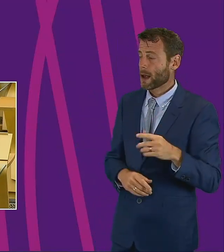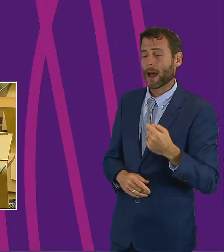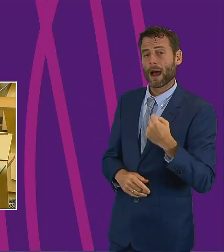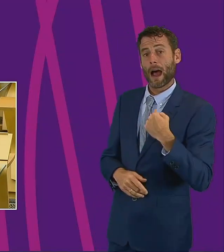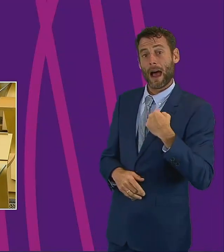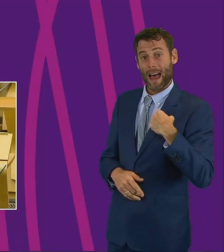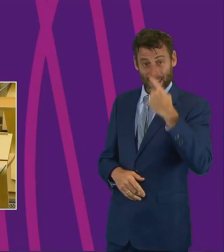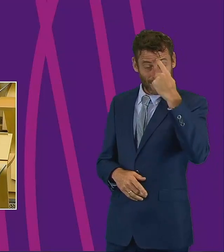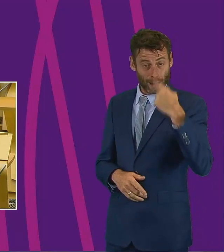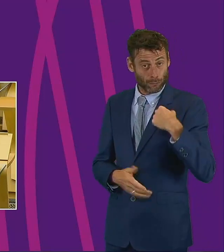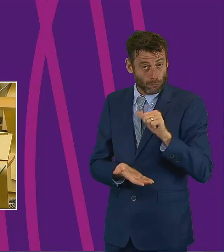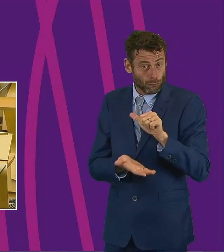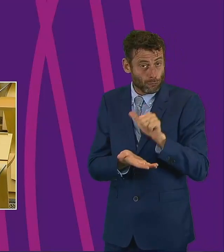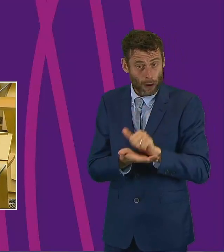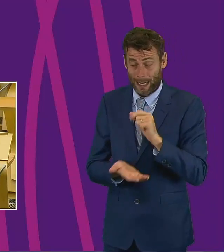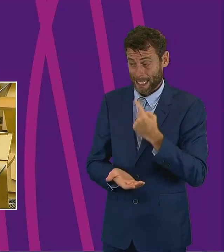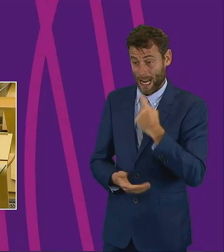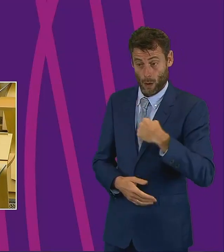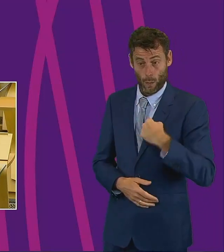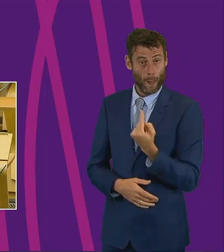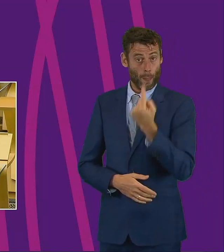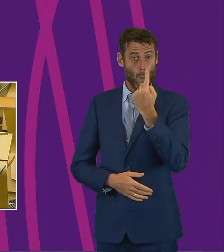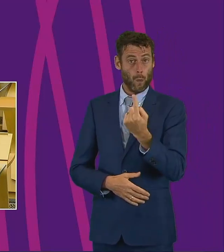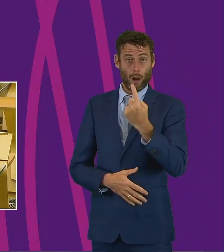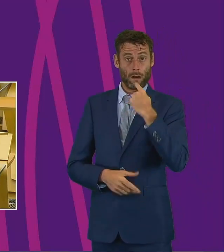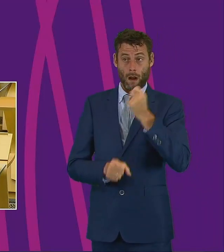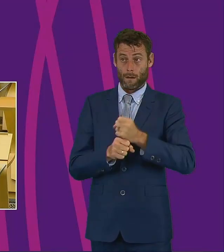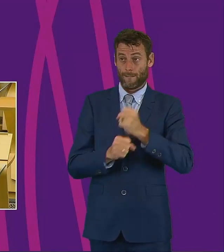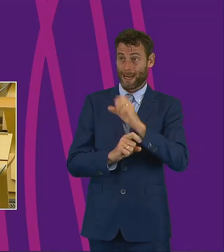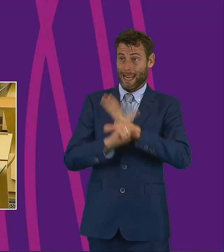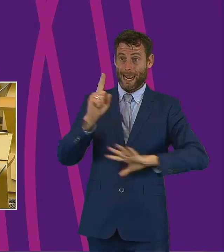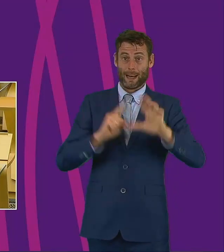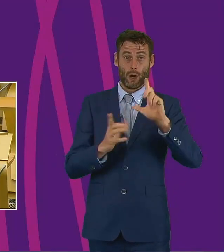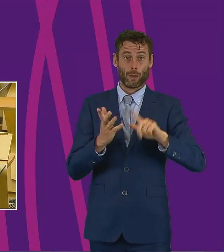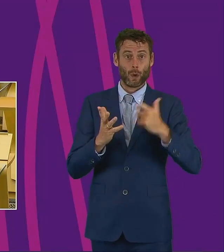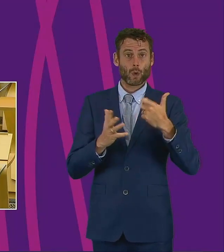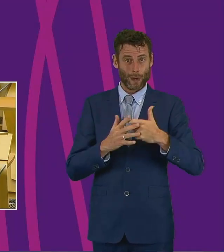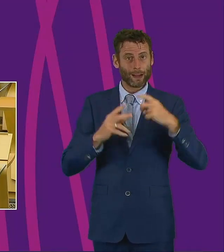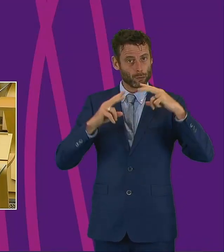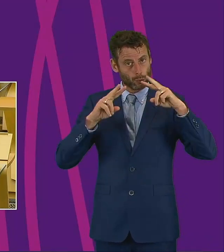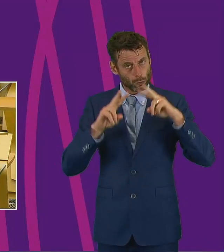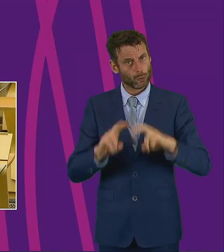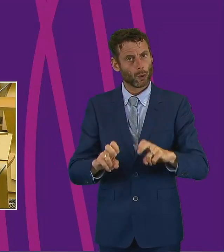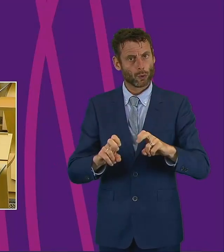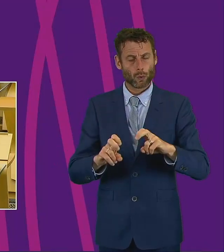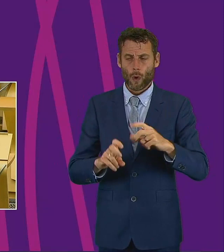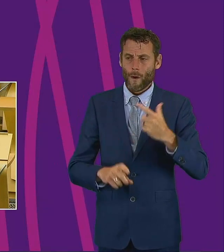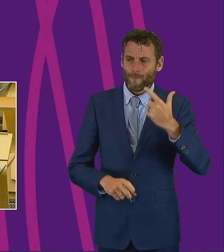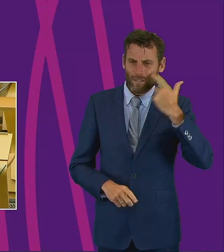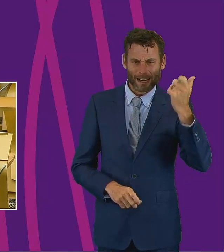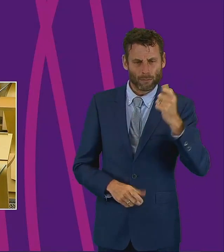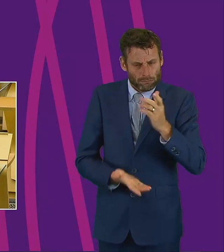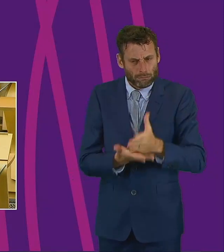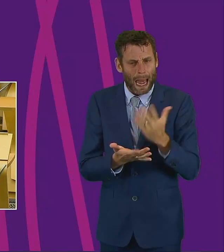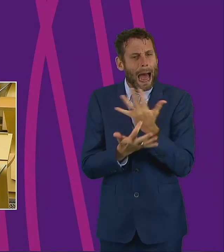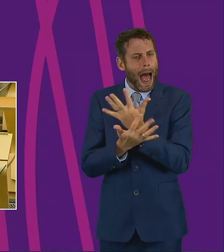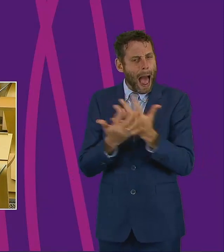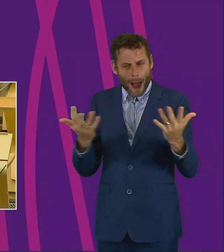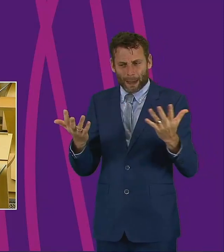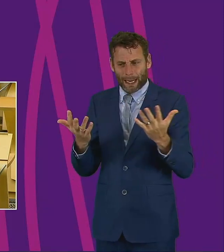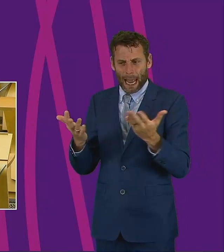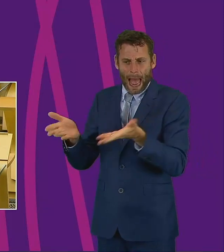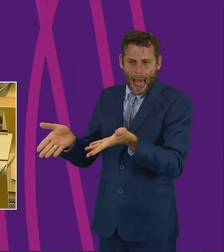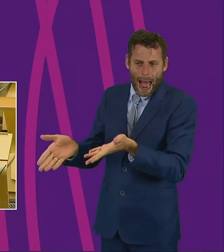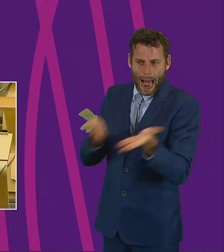saying here, point out we're the only government in the UK so far to have done this. We have asked Public Health Scotland to